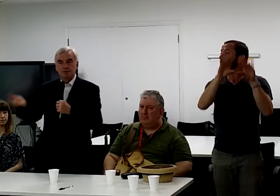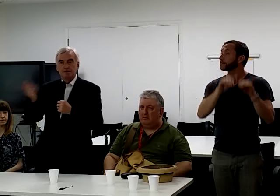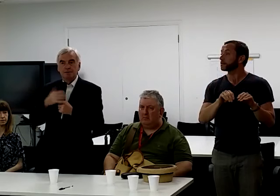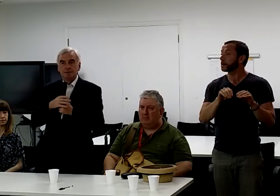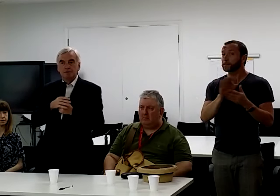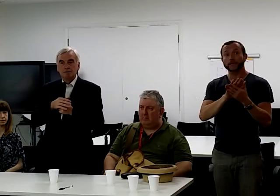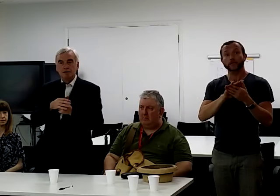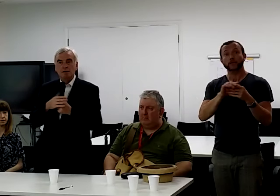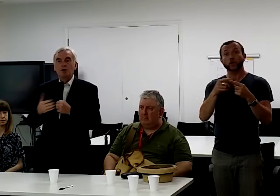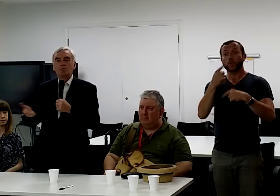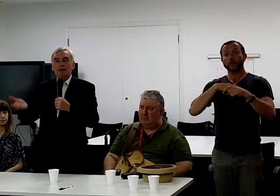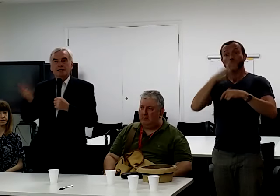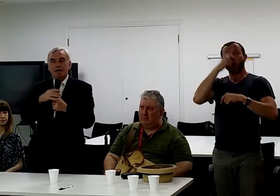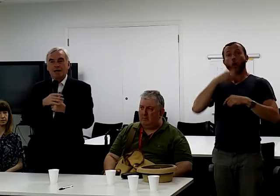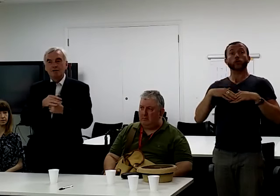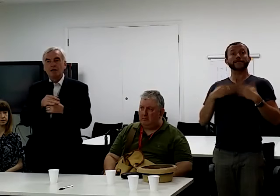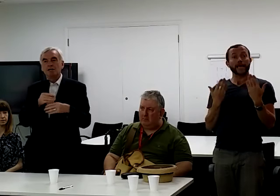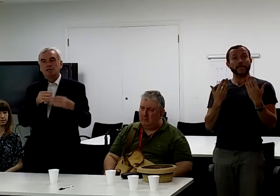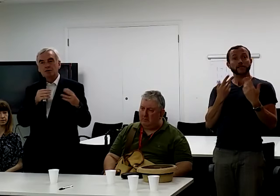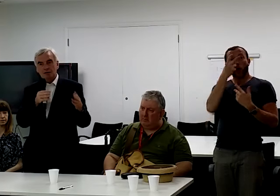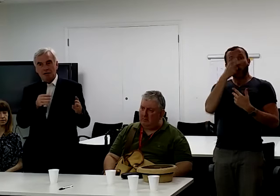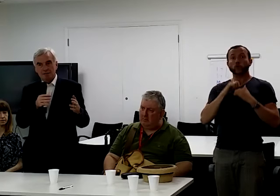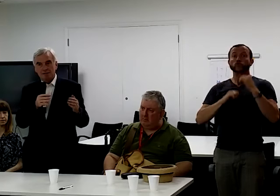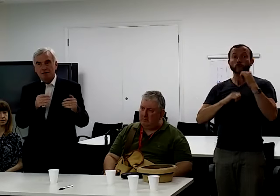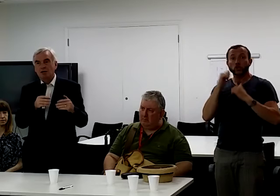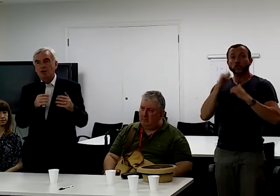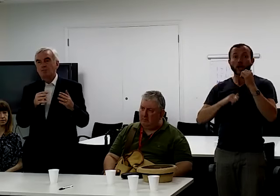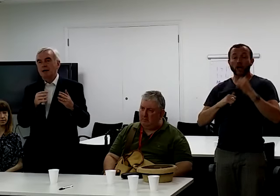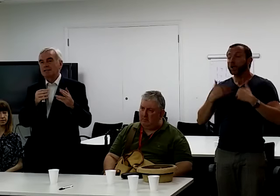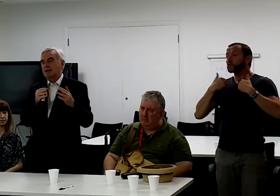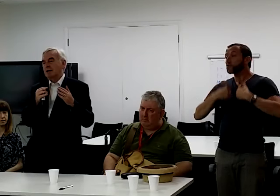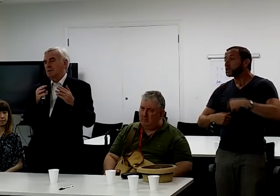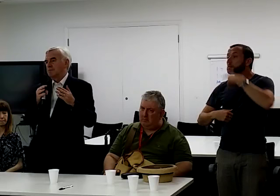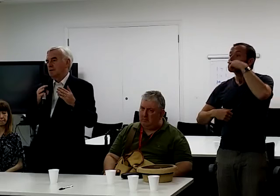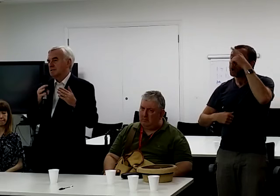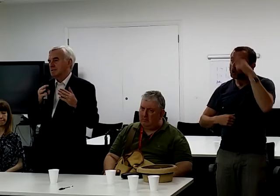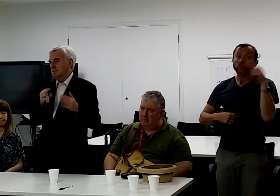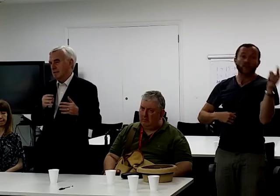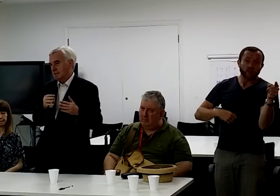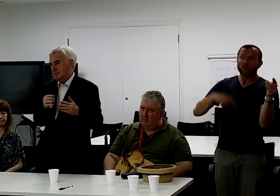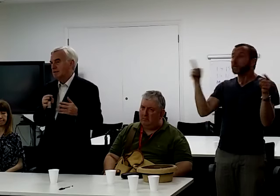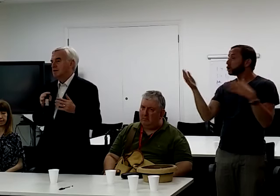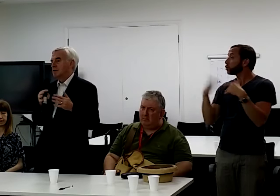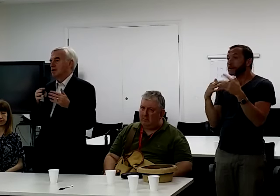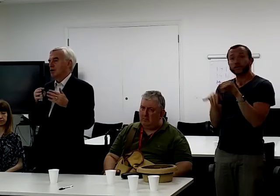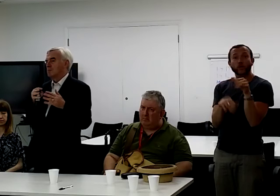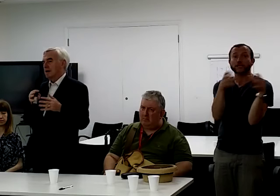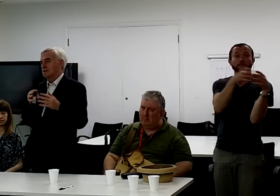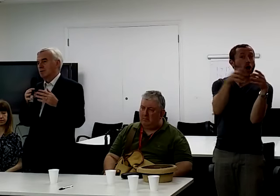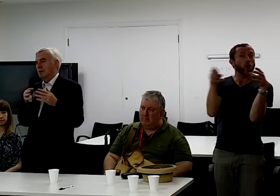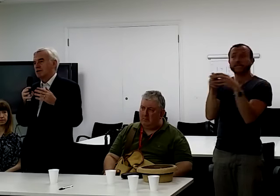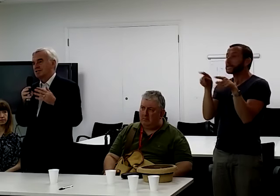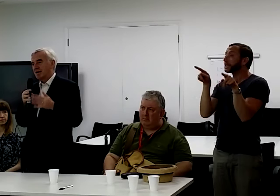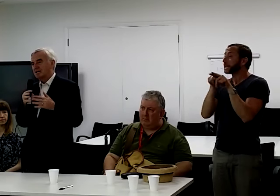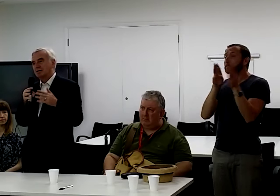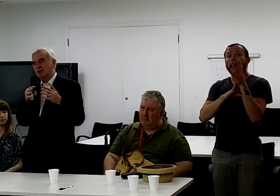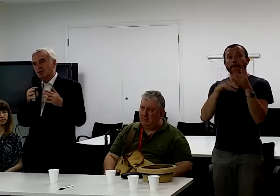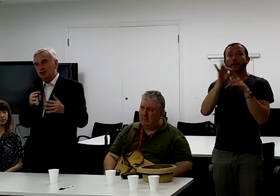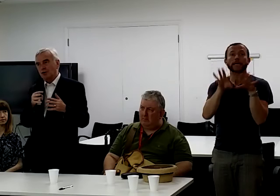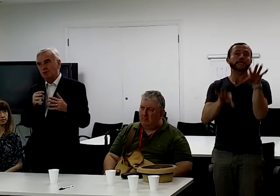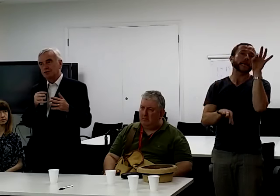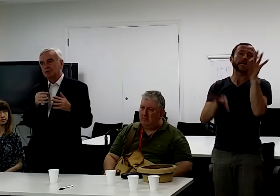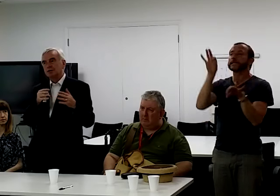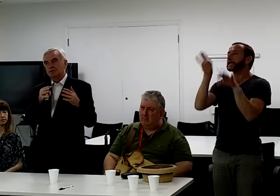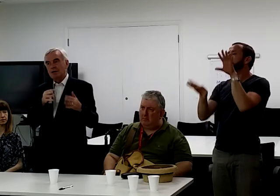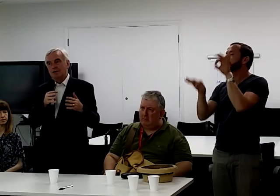the old system. They go back to how leaders are elected. They go back to how MPs are selected. They go back to where the